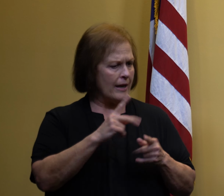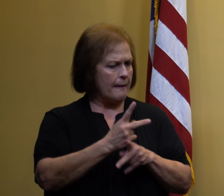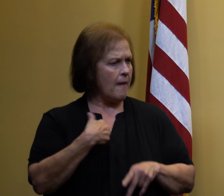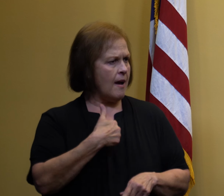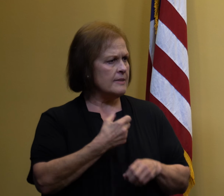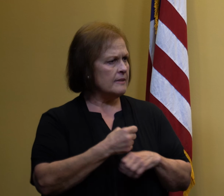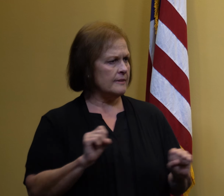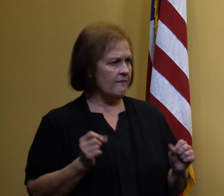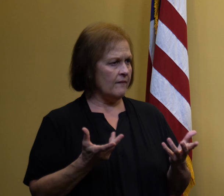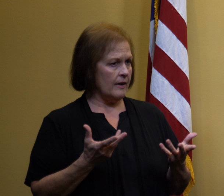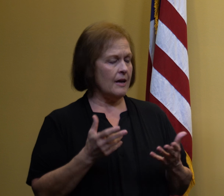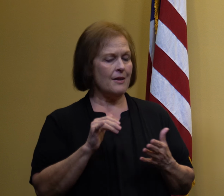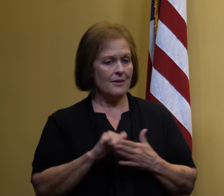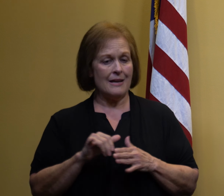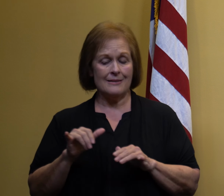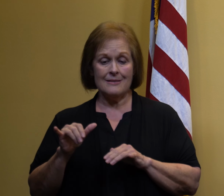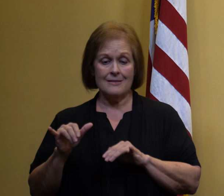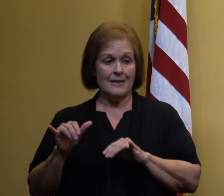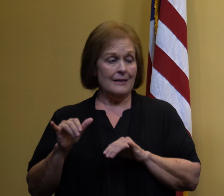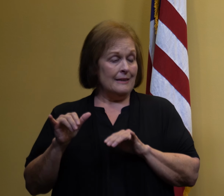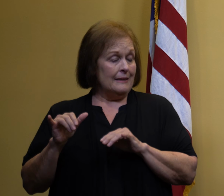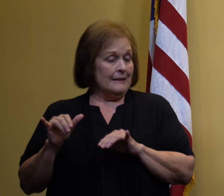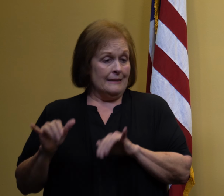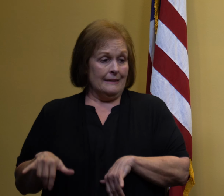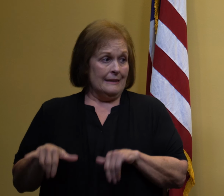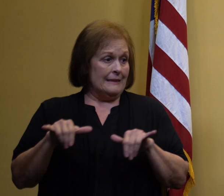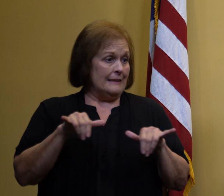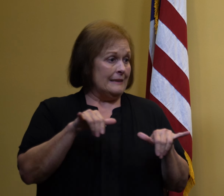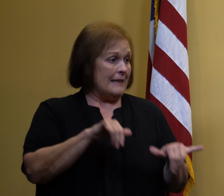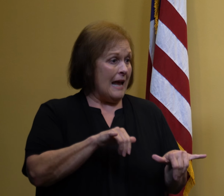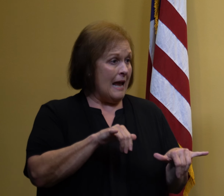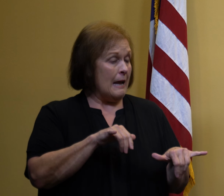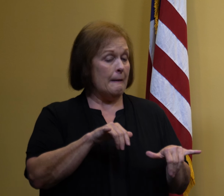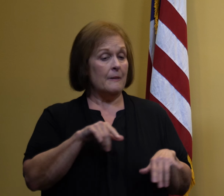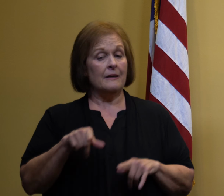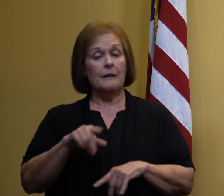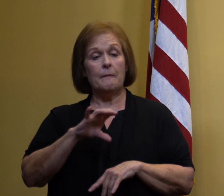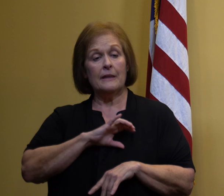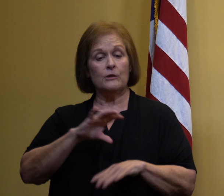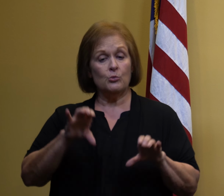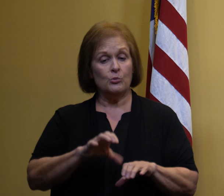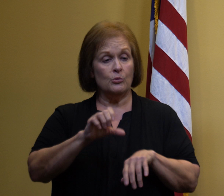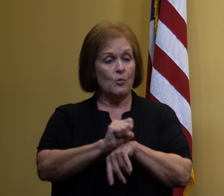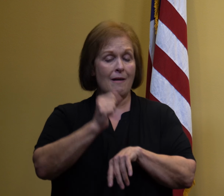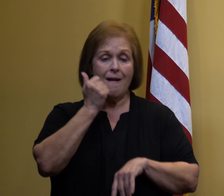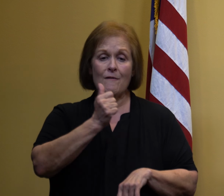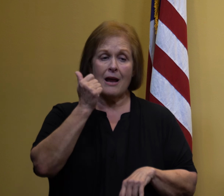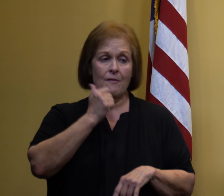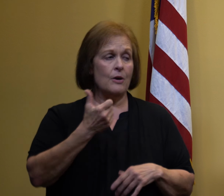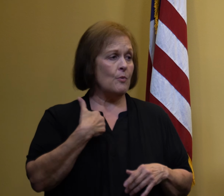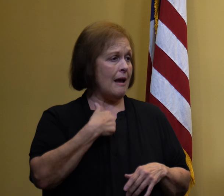direct reflection of the same men and women that are doing the job every single day. And so we have